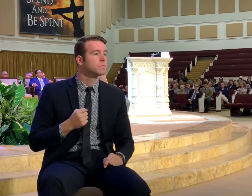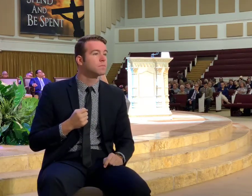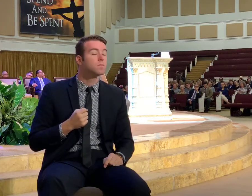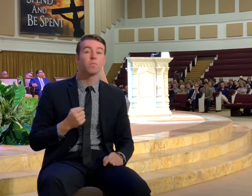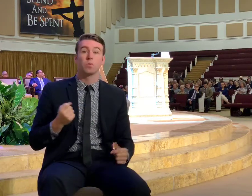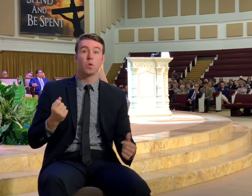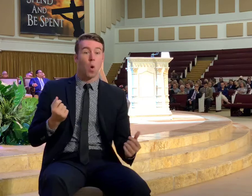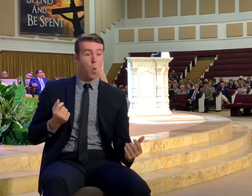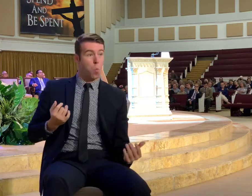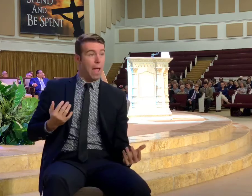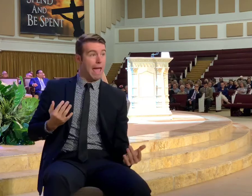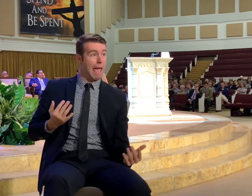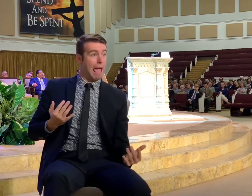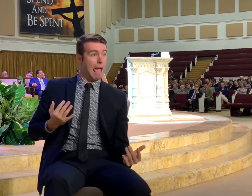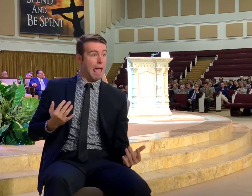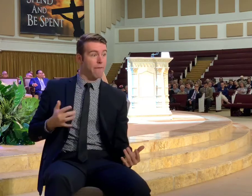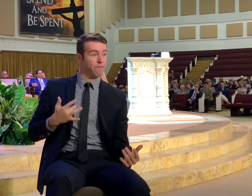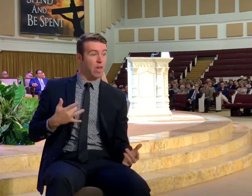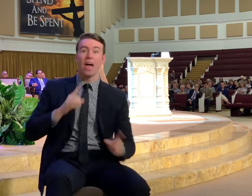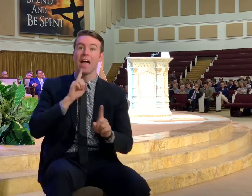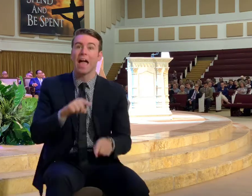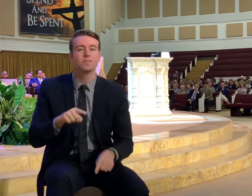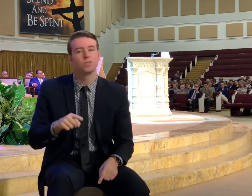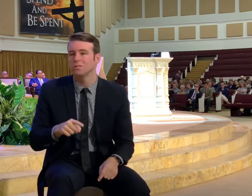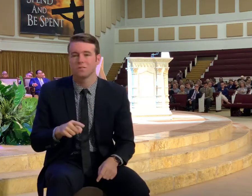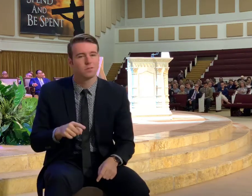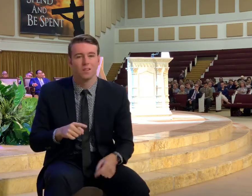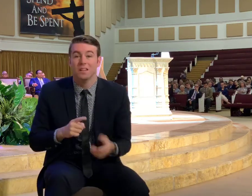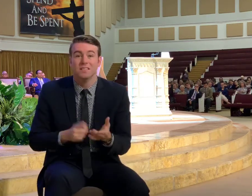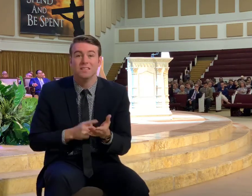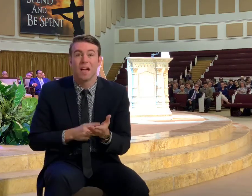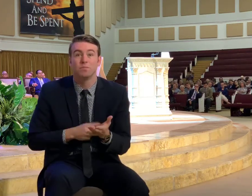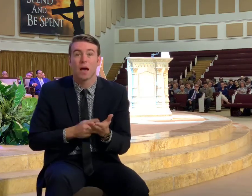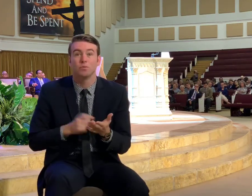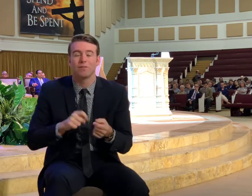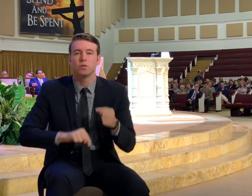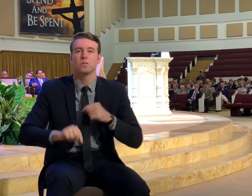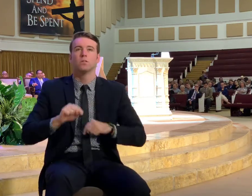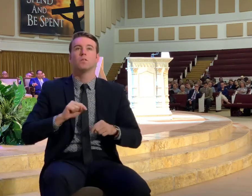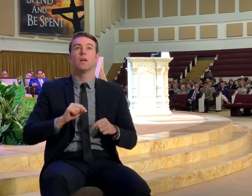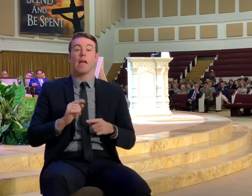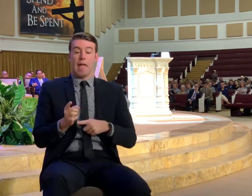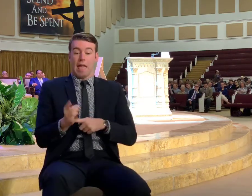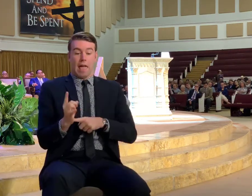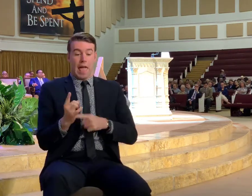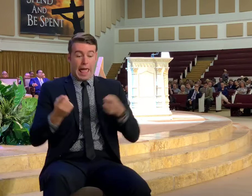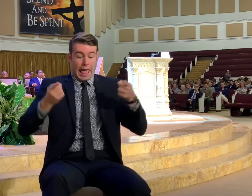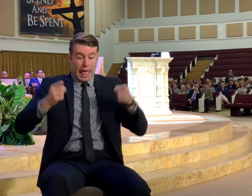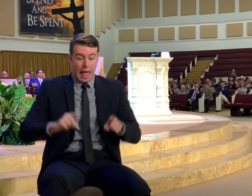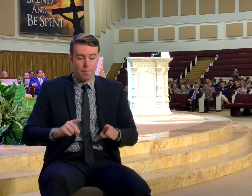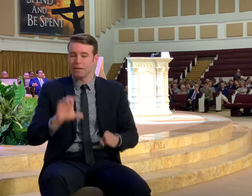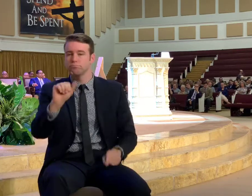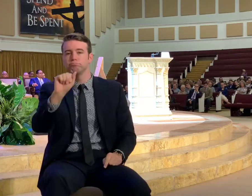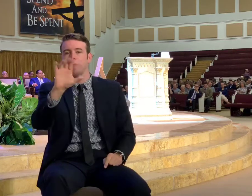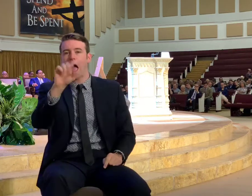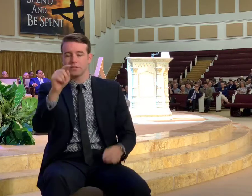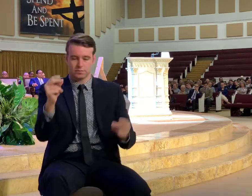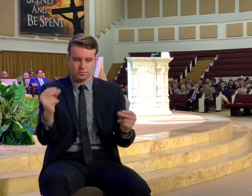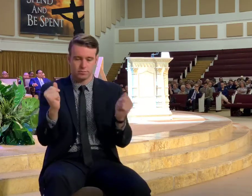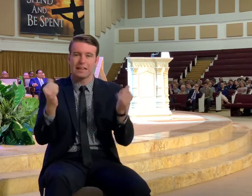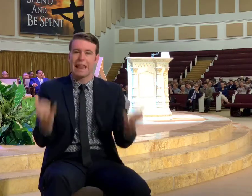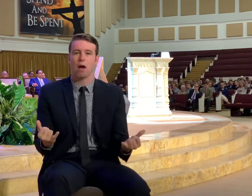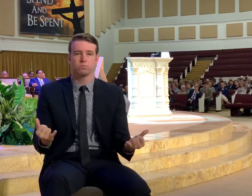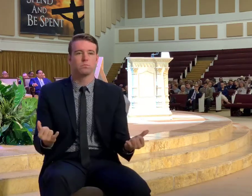wait to feel something, but sometimes you got to realize I feel something right now. You just got to act on what you feel in